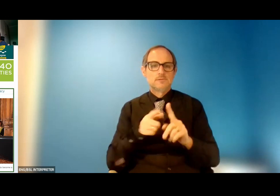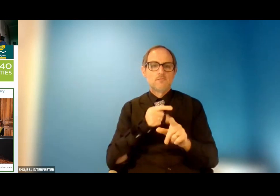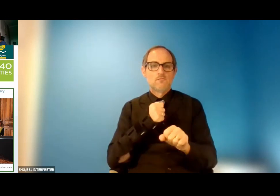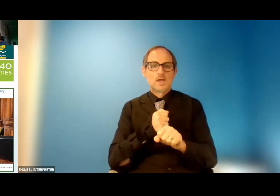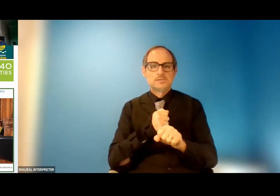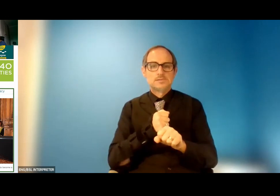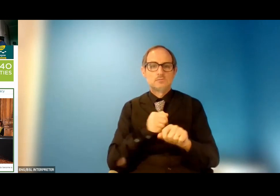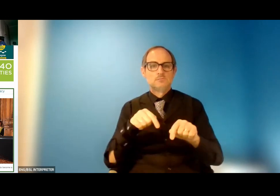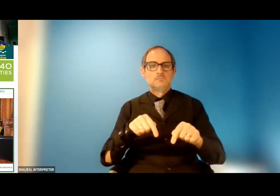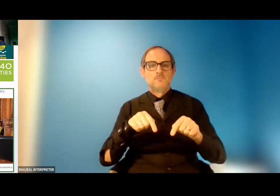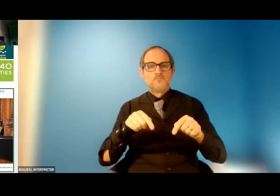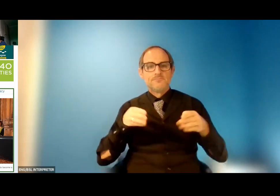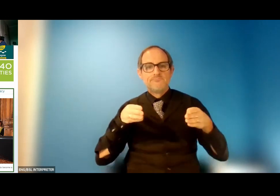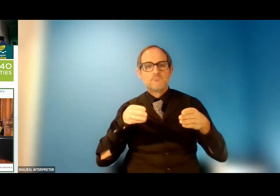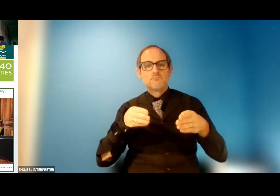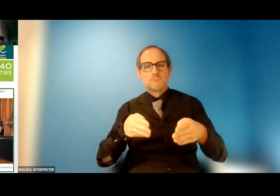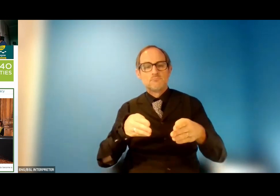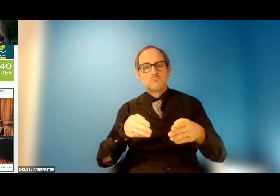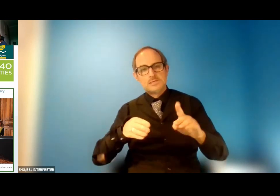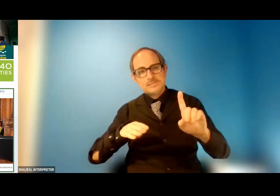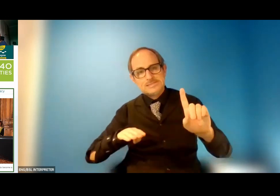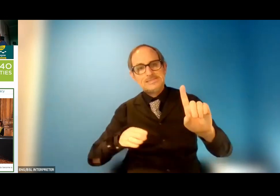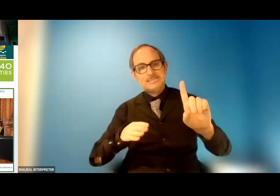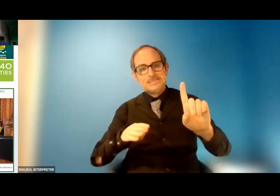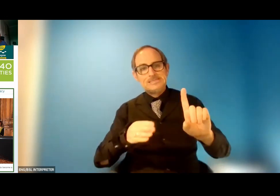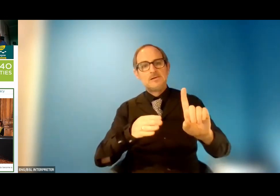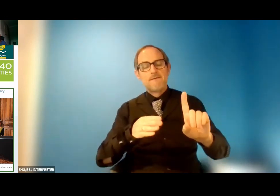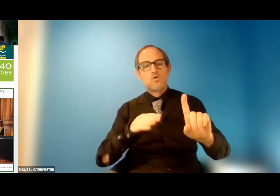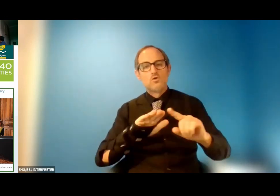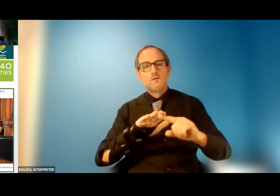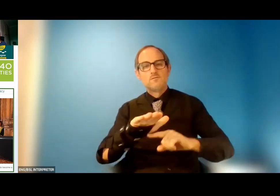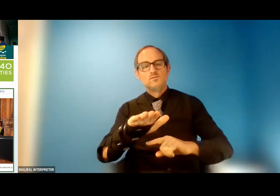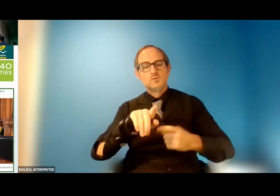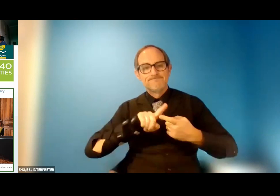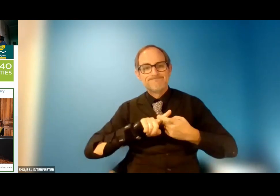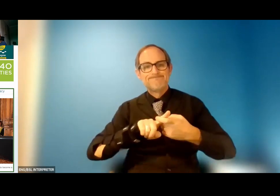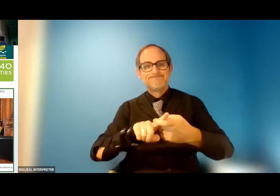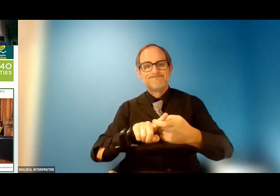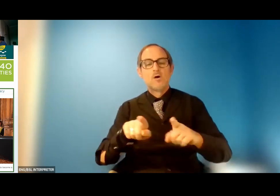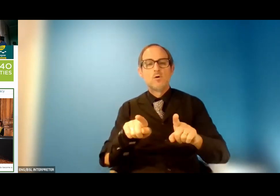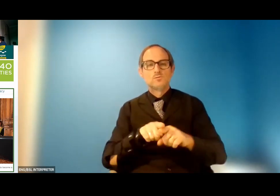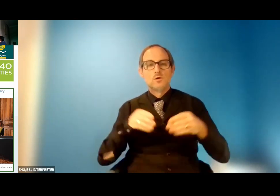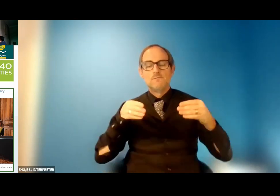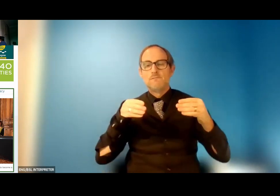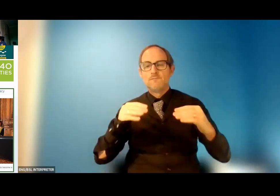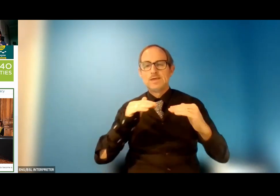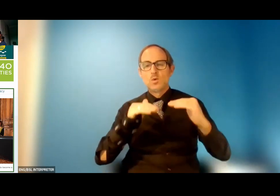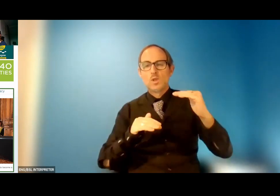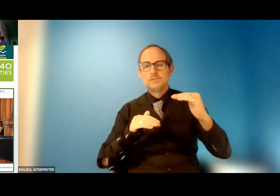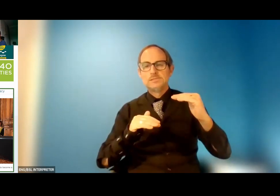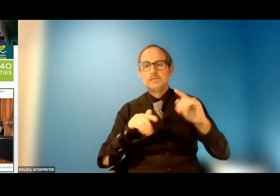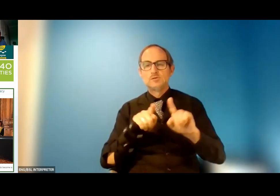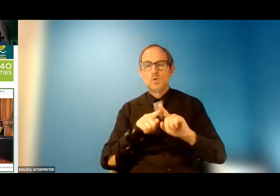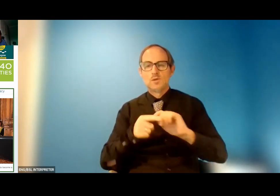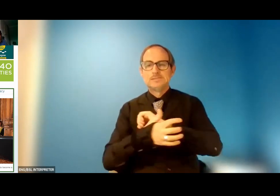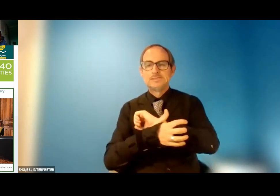city's really ambitious goals for sustainability, but with that very clear need to focus on inequalities at the same time and